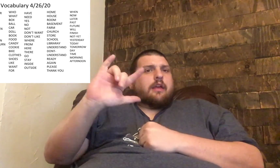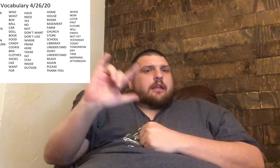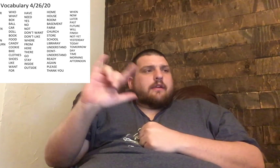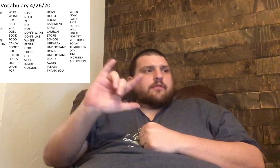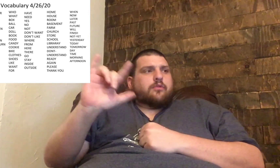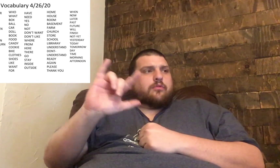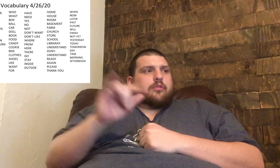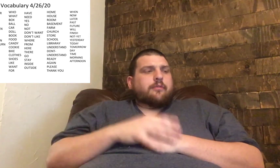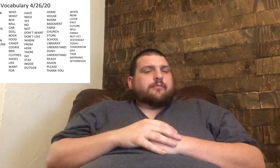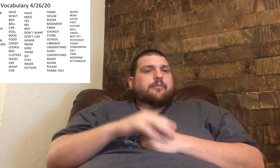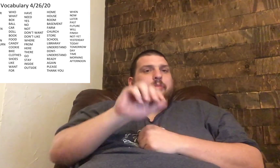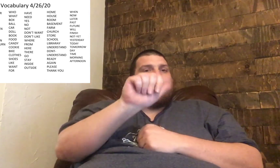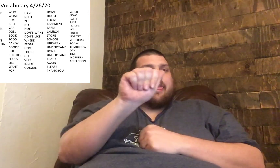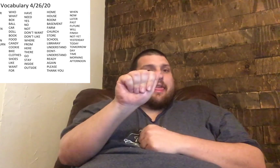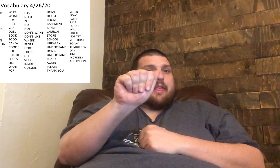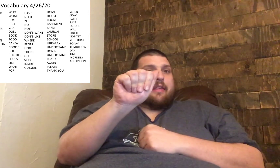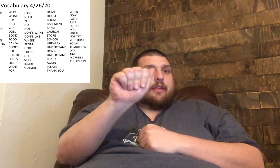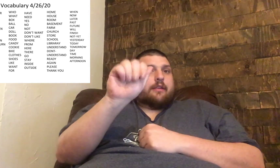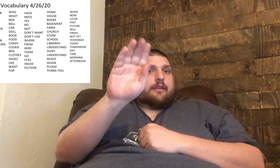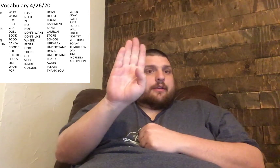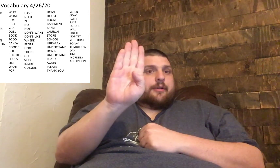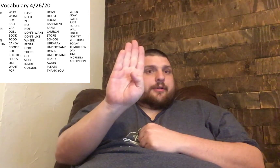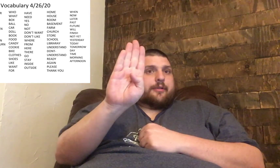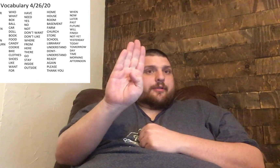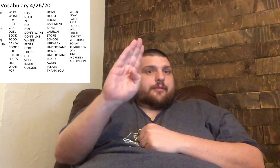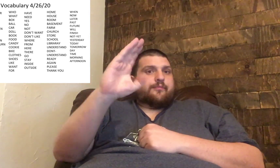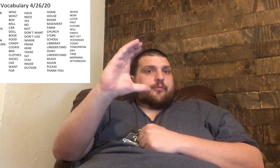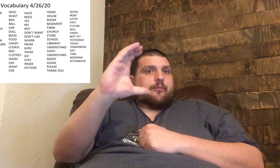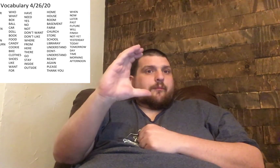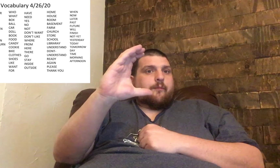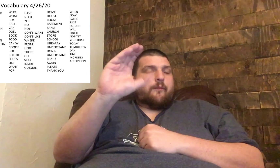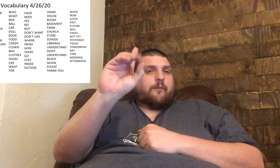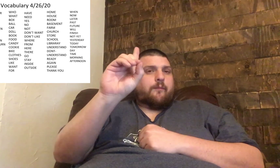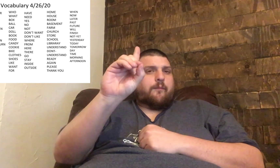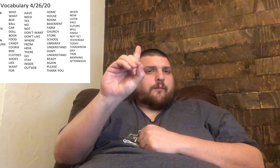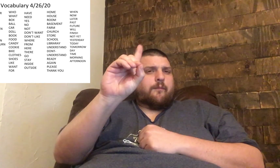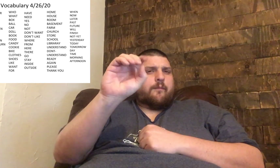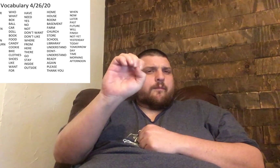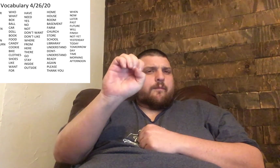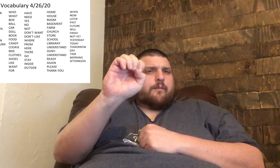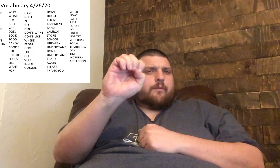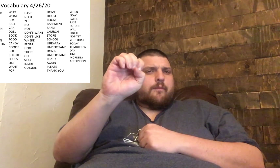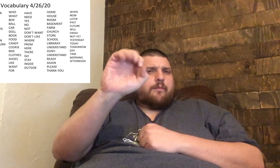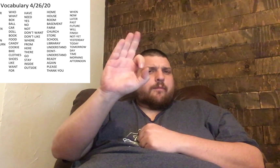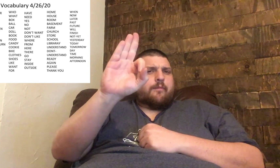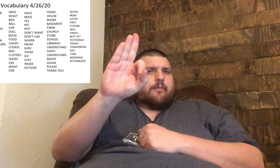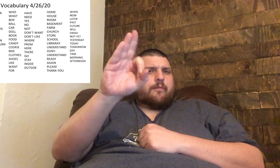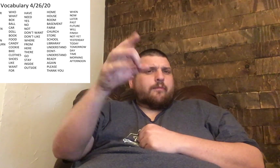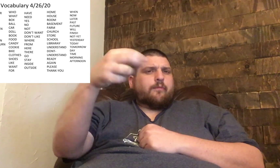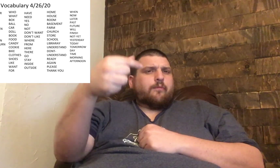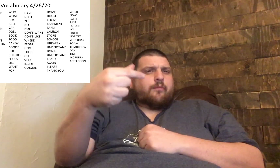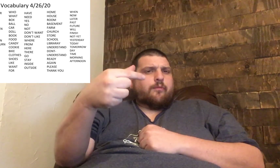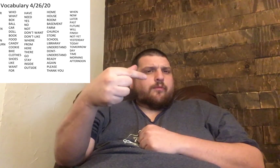sign, I love you. A, B, C, D, E, F,